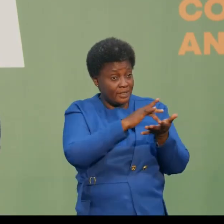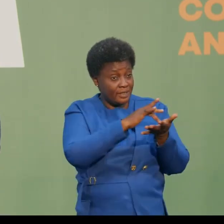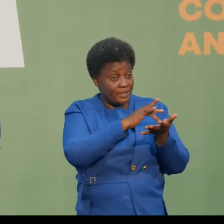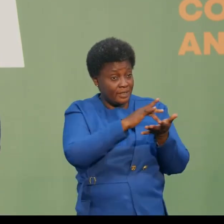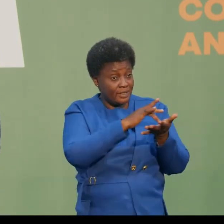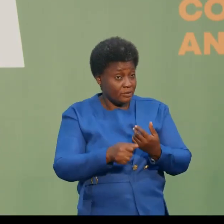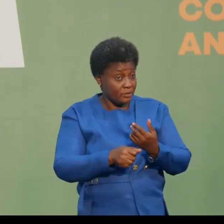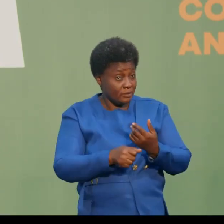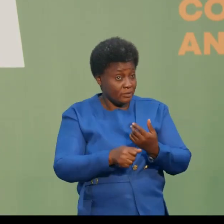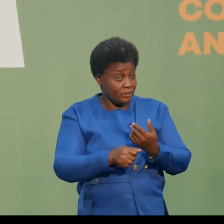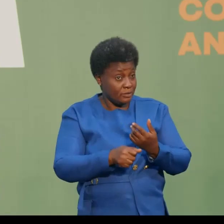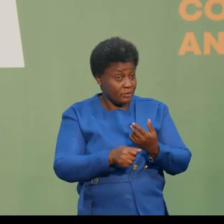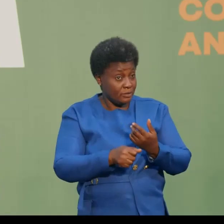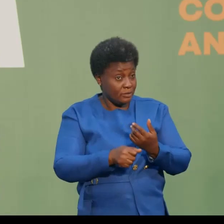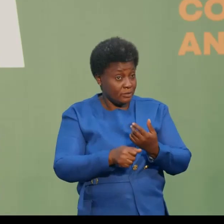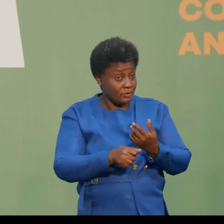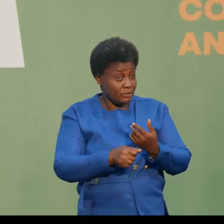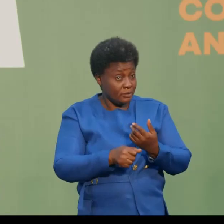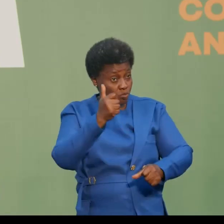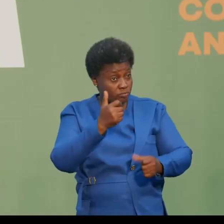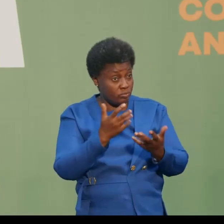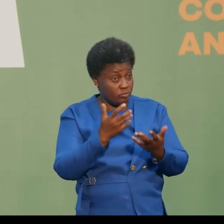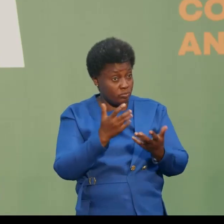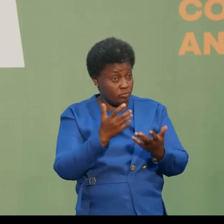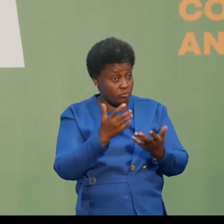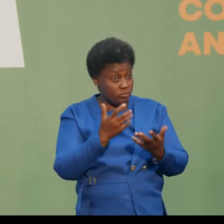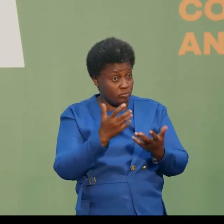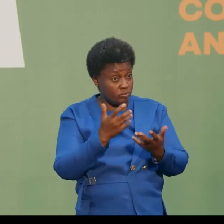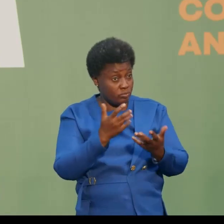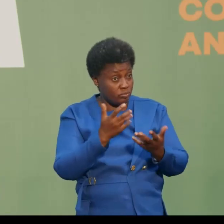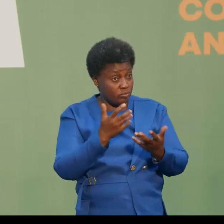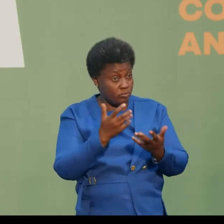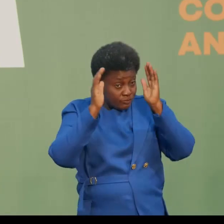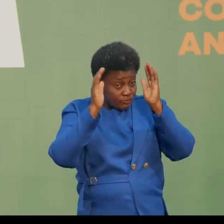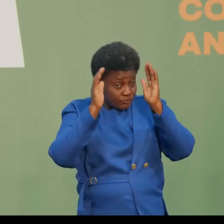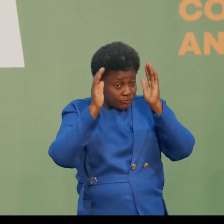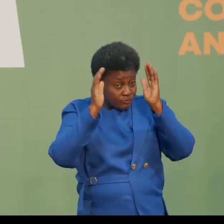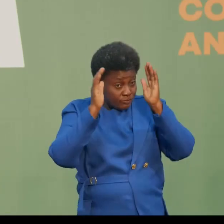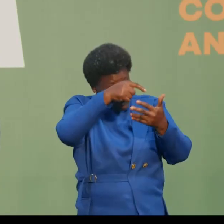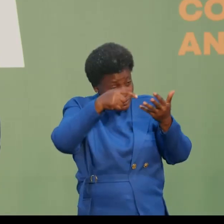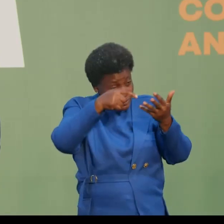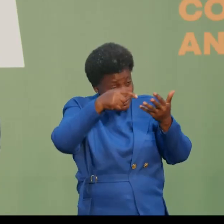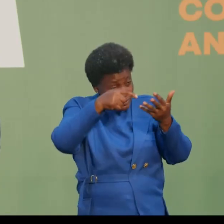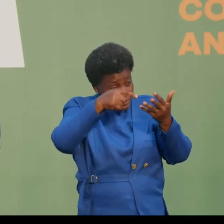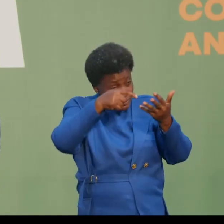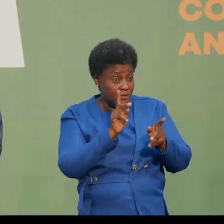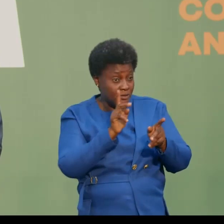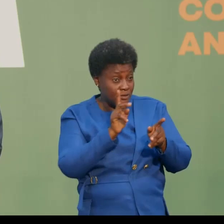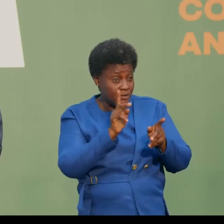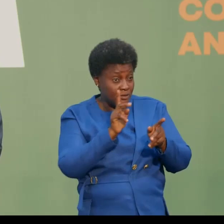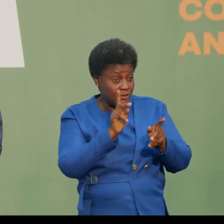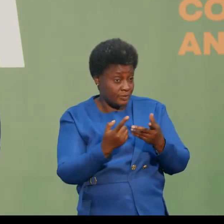and National AIDS programs need to pay particular attention to this subpopulation and